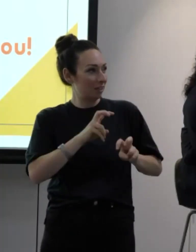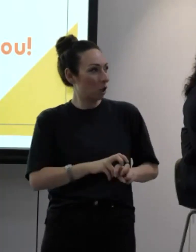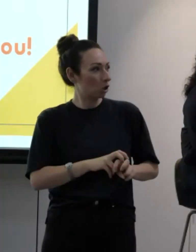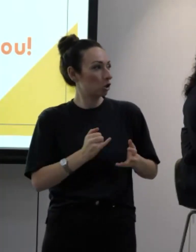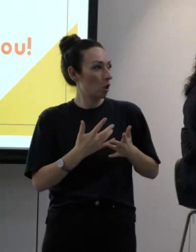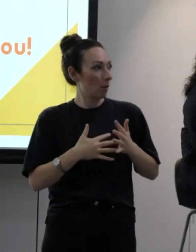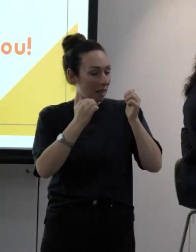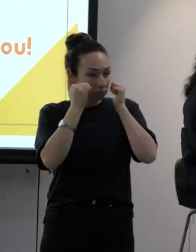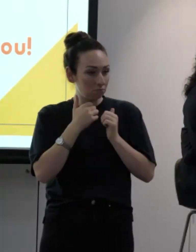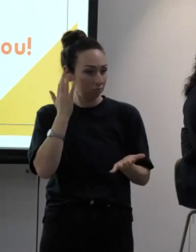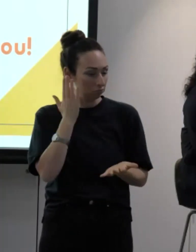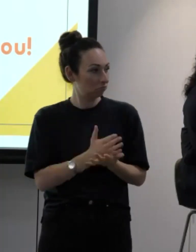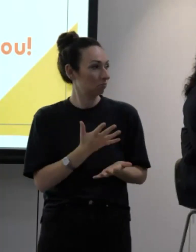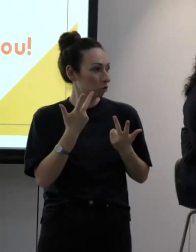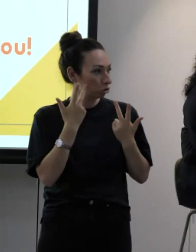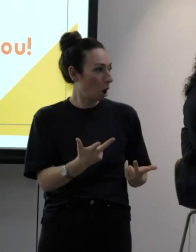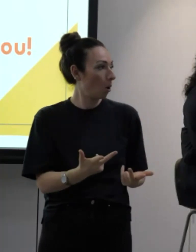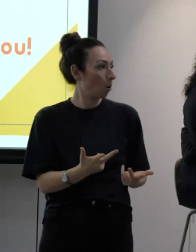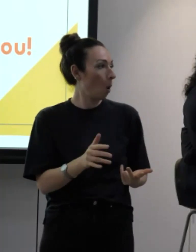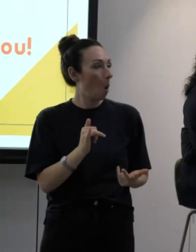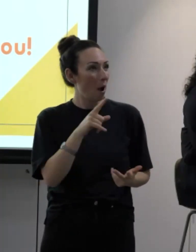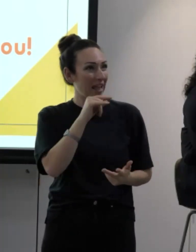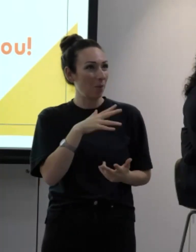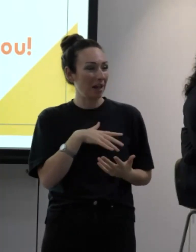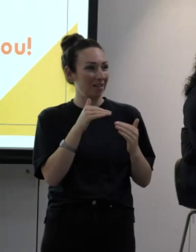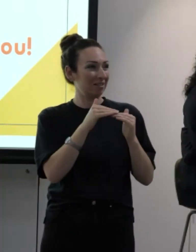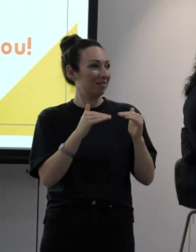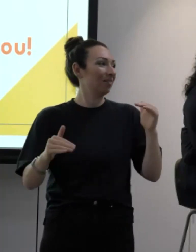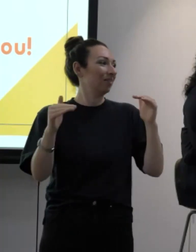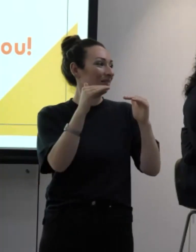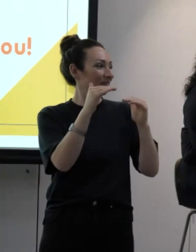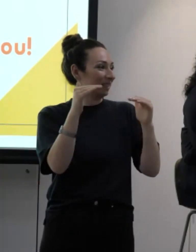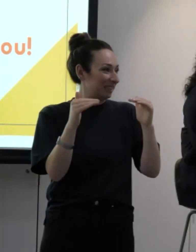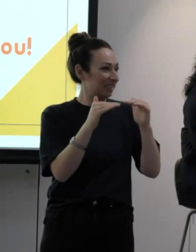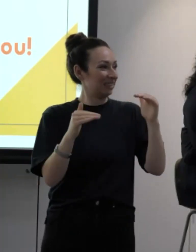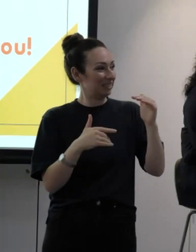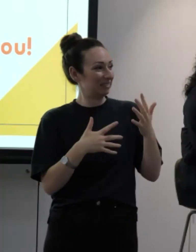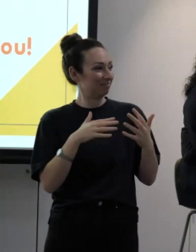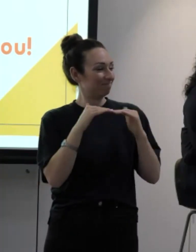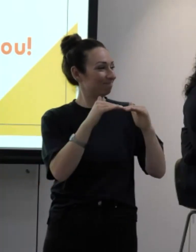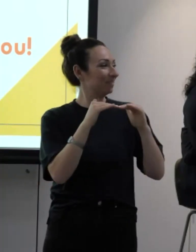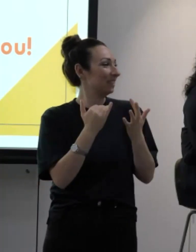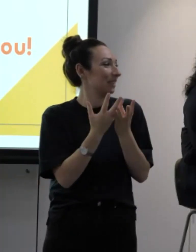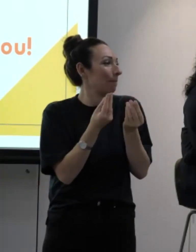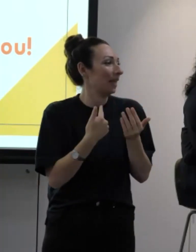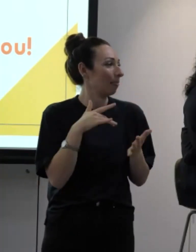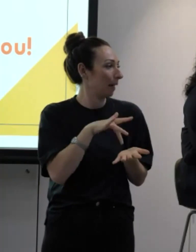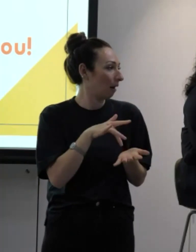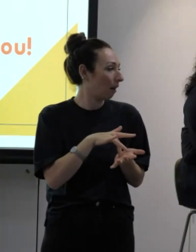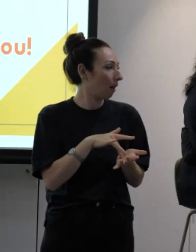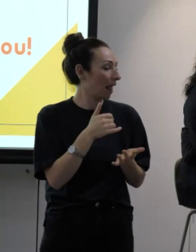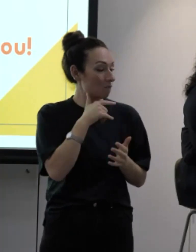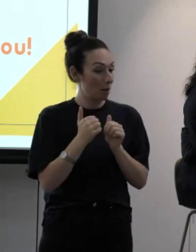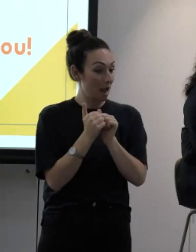is there somewhere we can meet in the middle and leverage partnerships with technology, partnerships with services, and partnerships